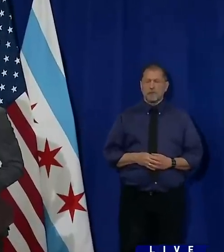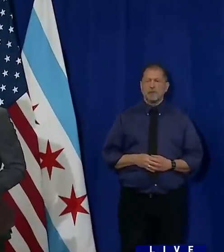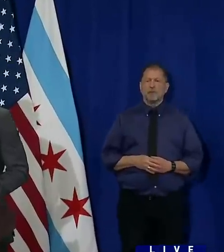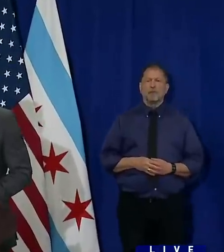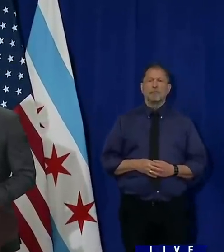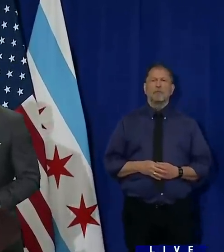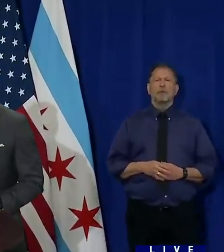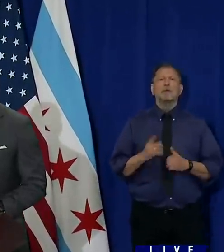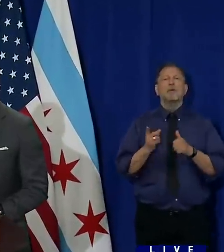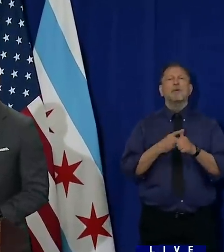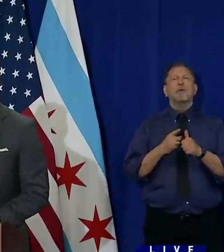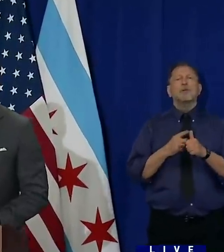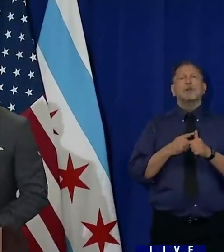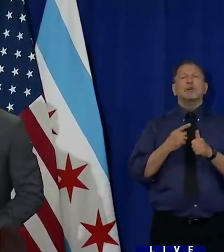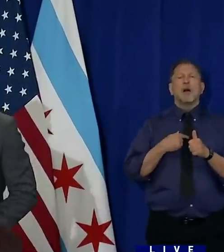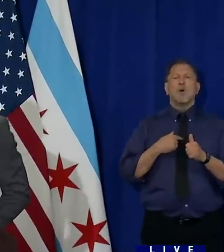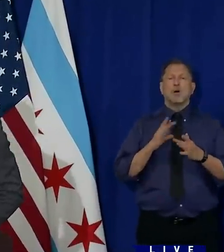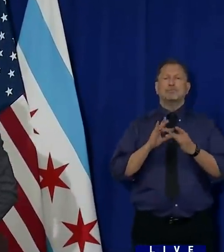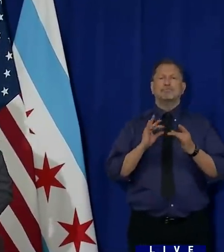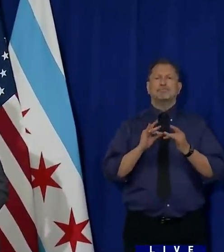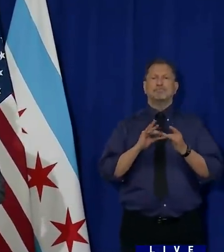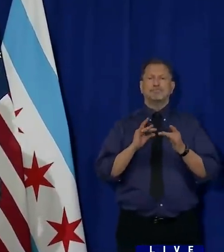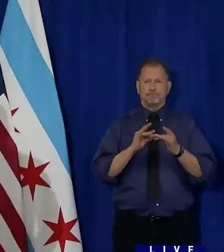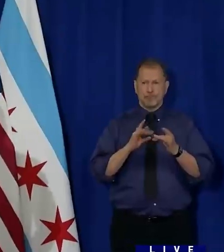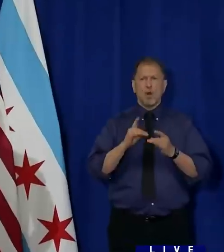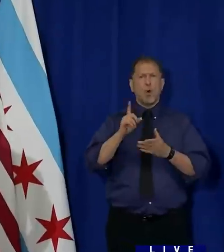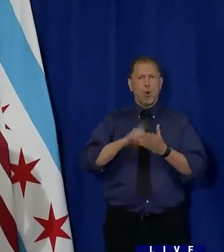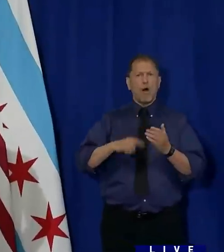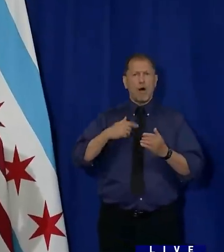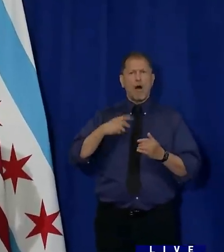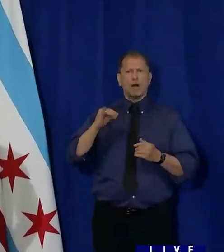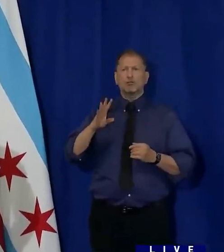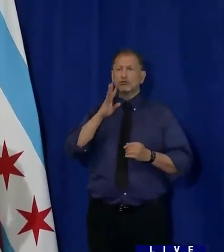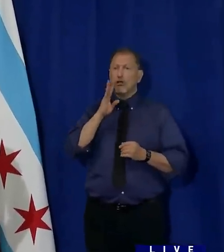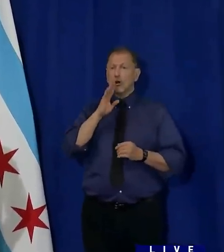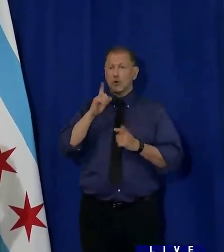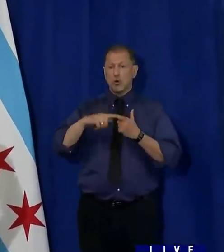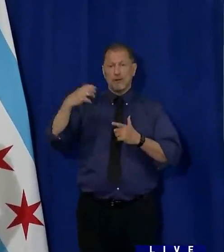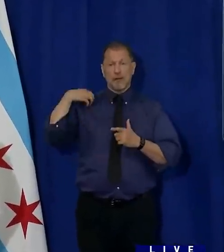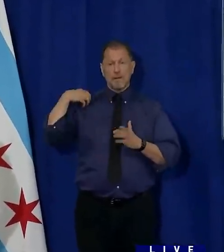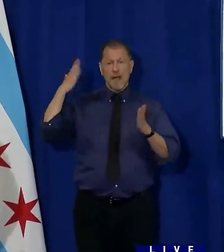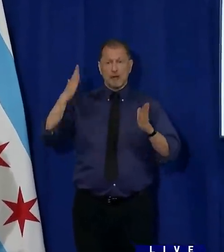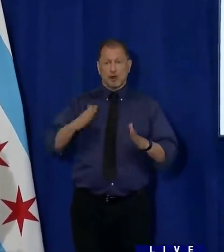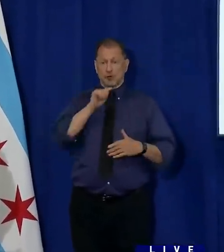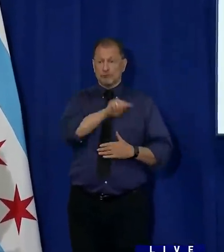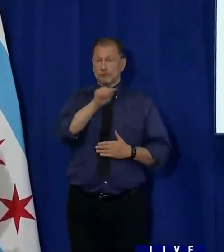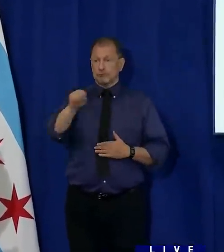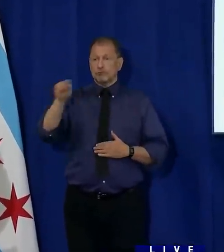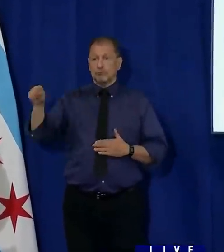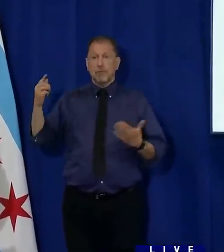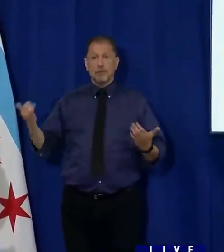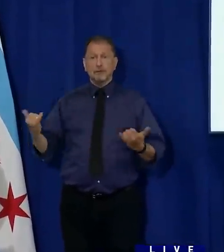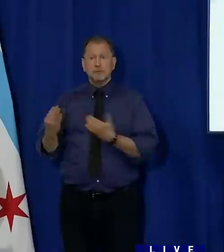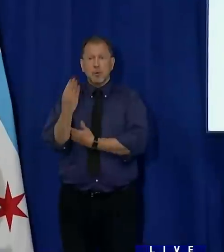my comments with our commanders earlier this morning regarding this incident.